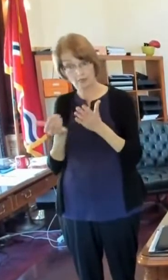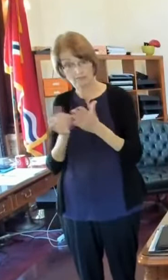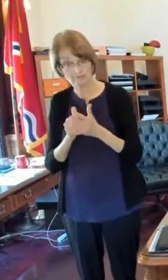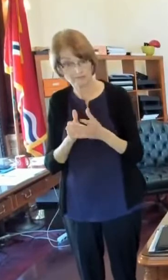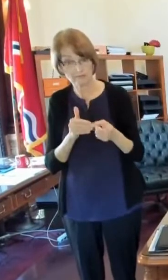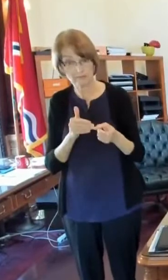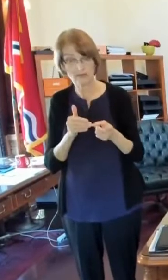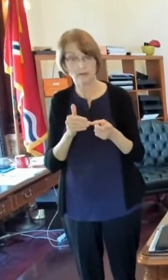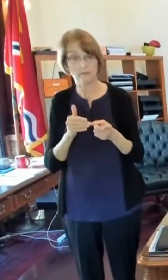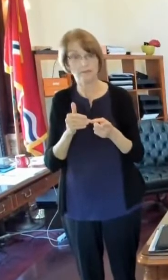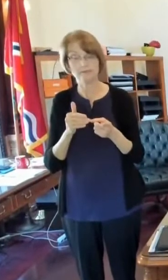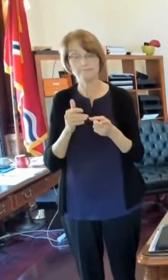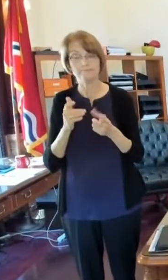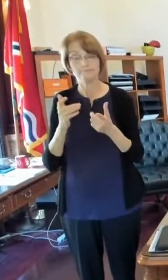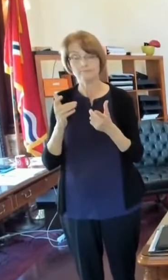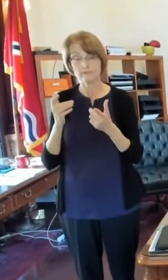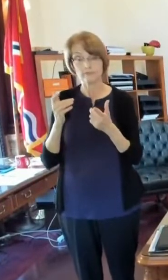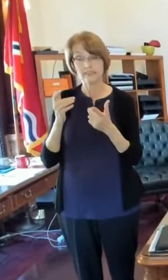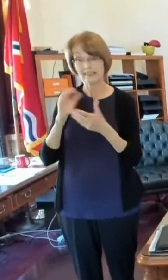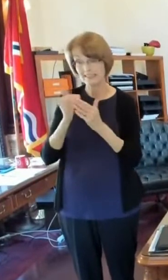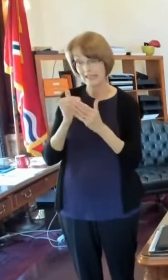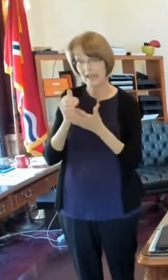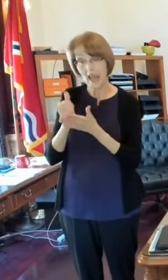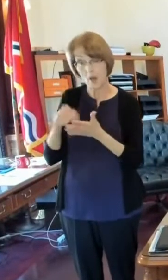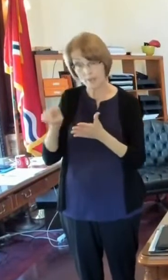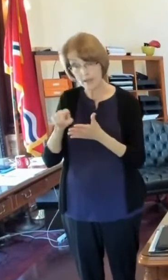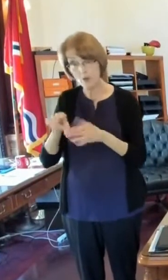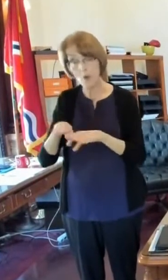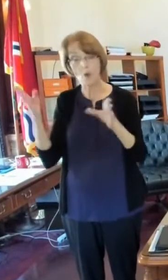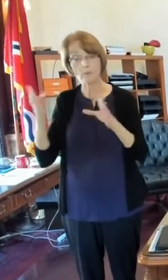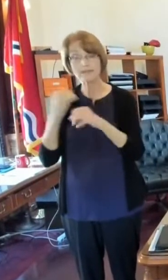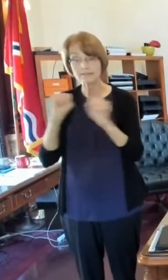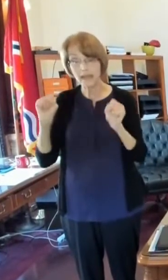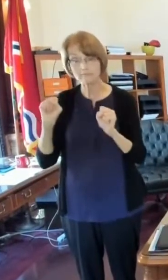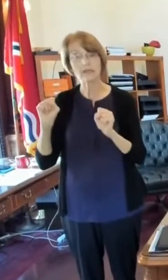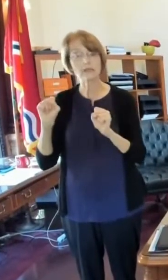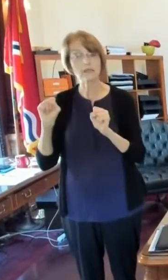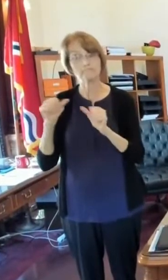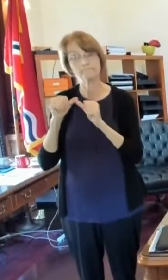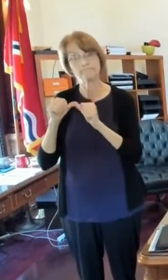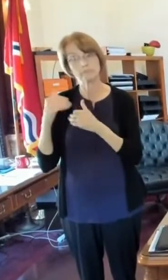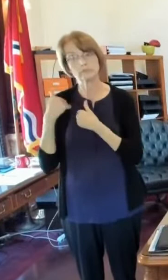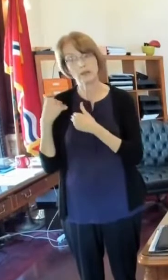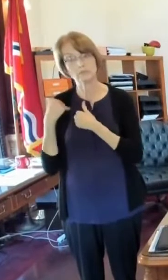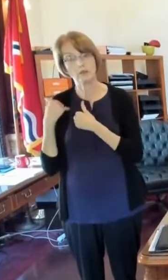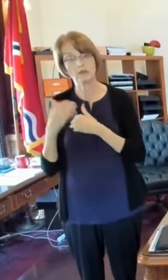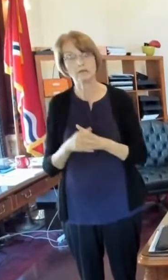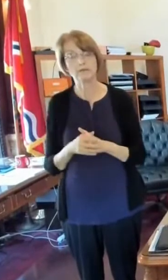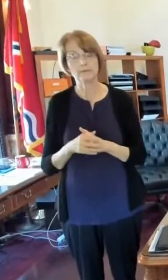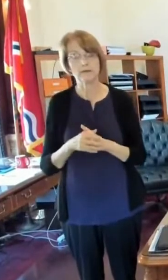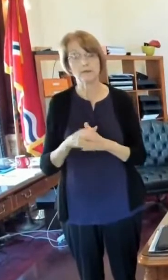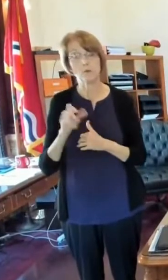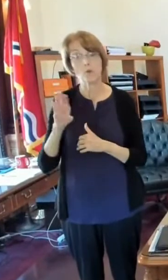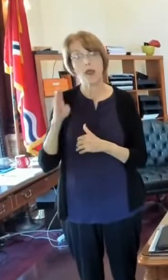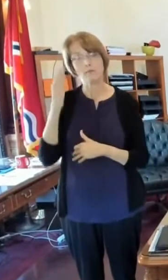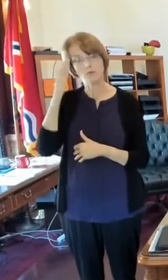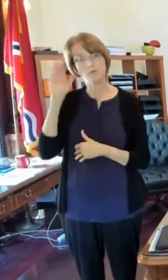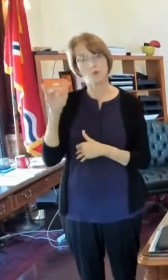reopen safely and responsibly? So Rob, you probably know, if you're a regular viewer here,